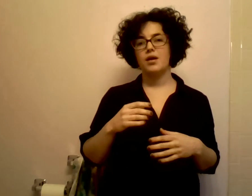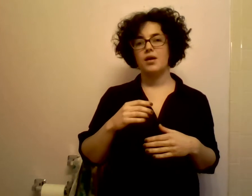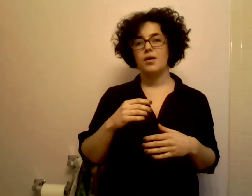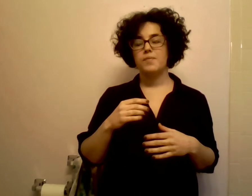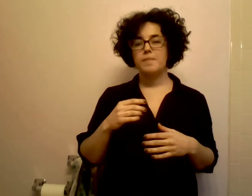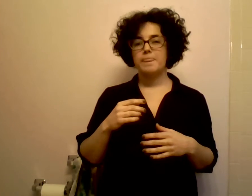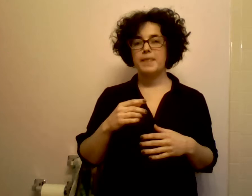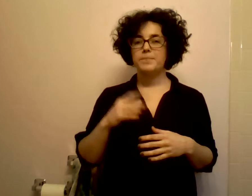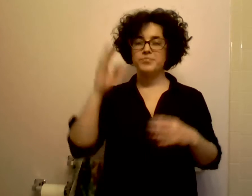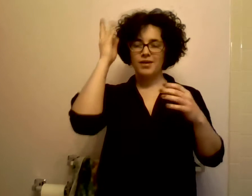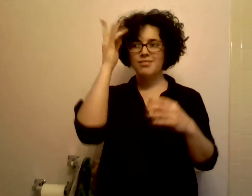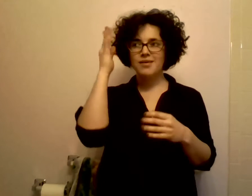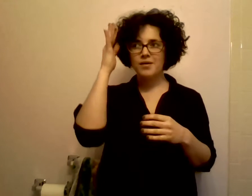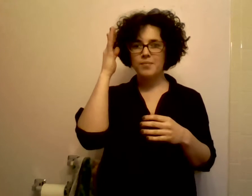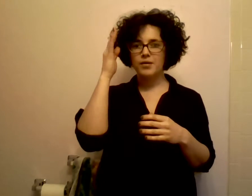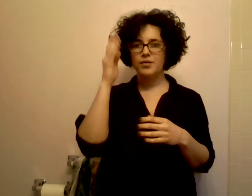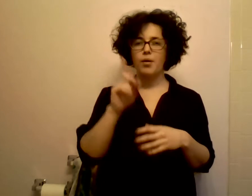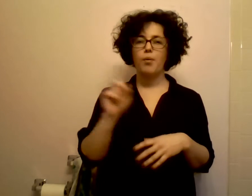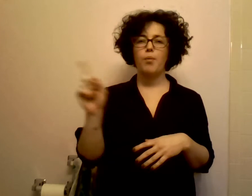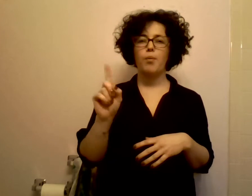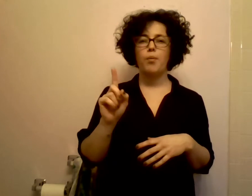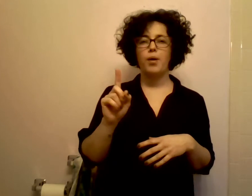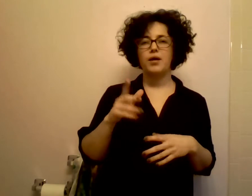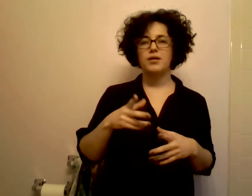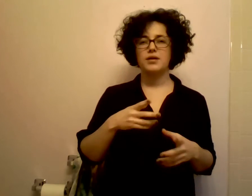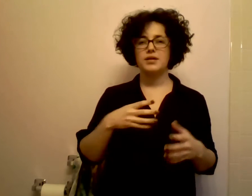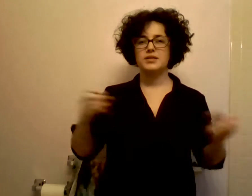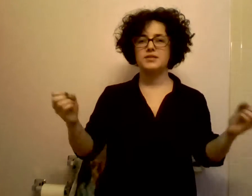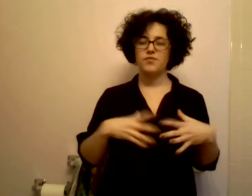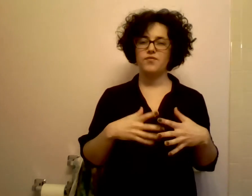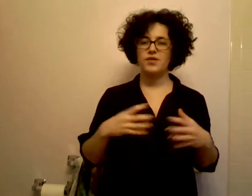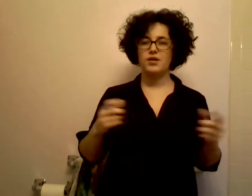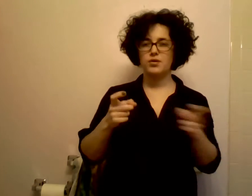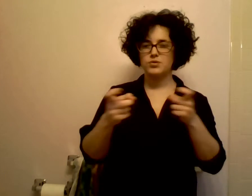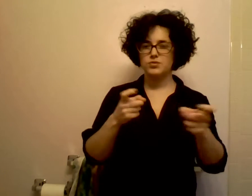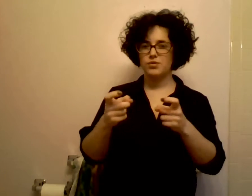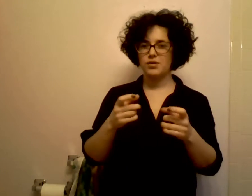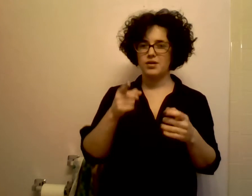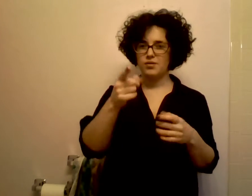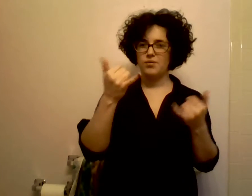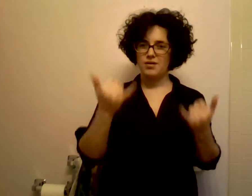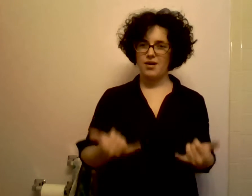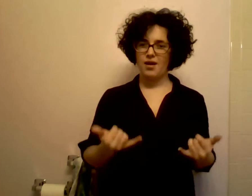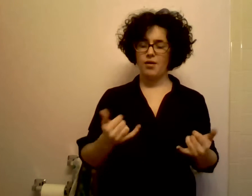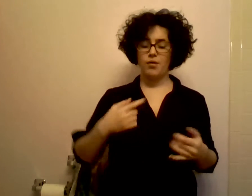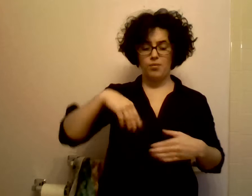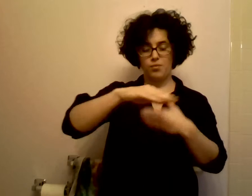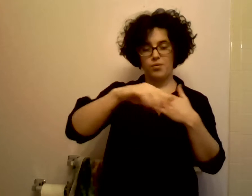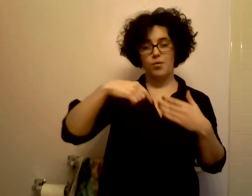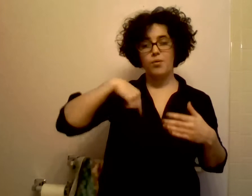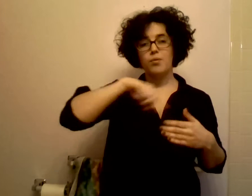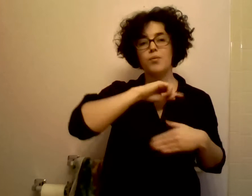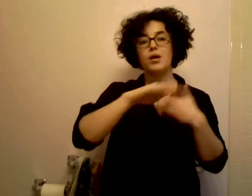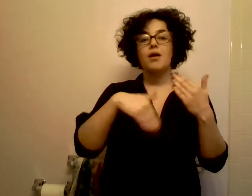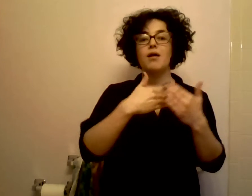controlling you right now? We all have fear in our lives. Even the people who are